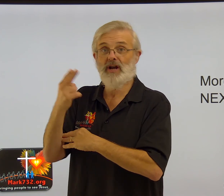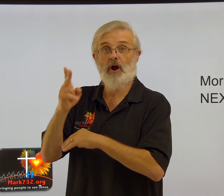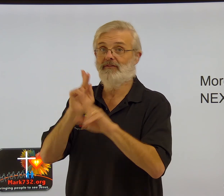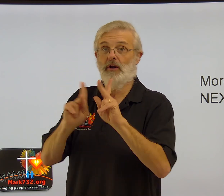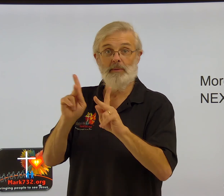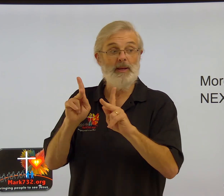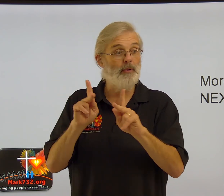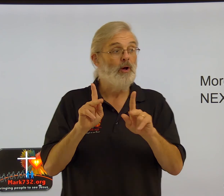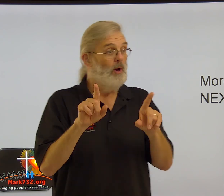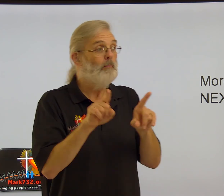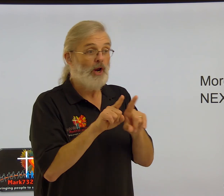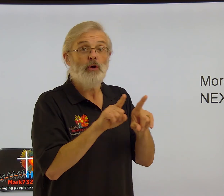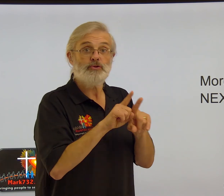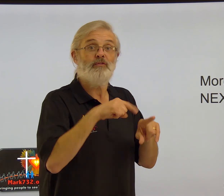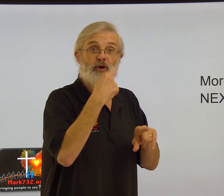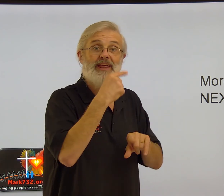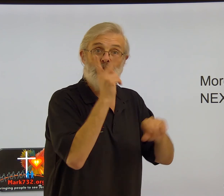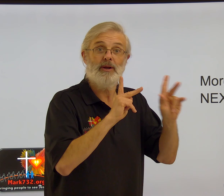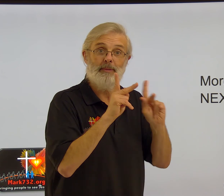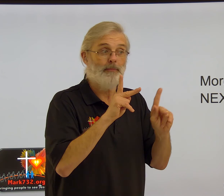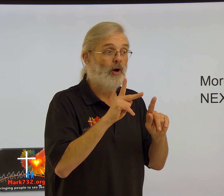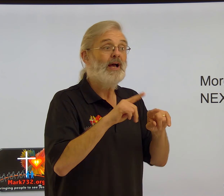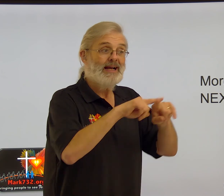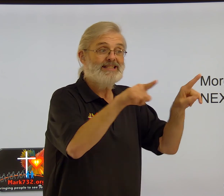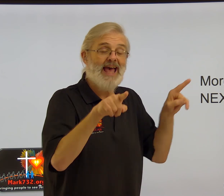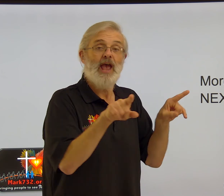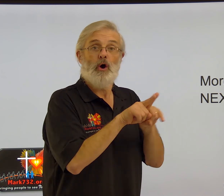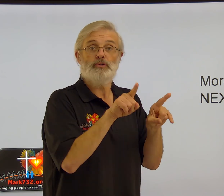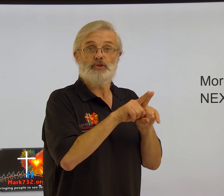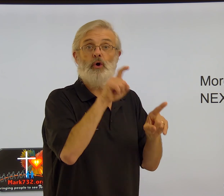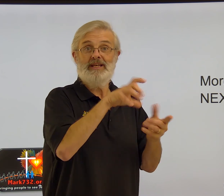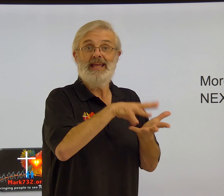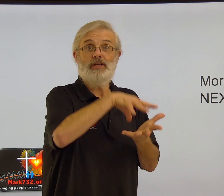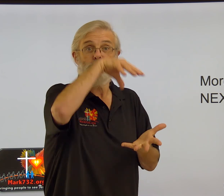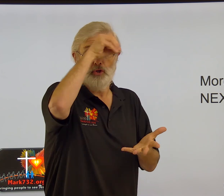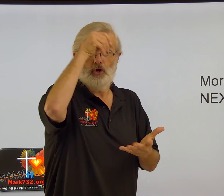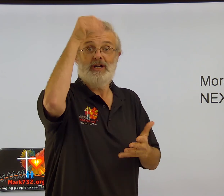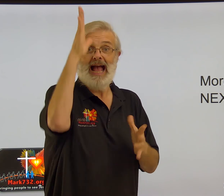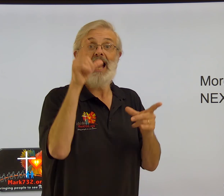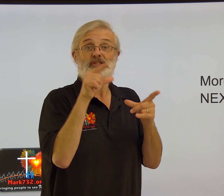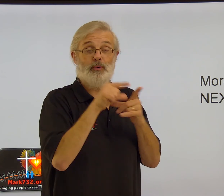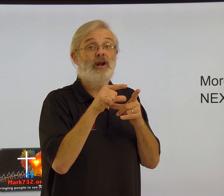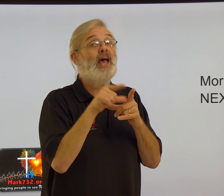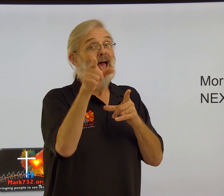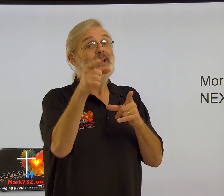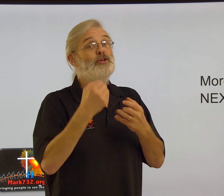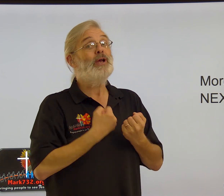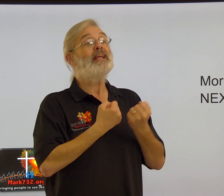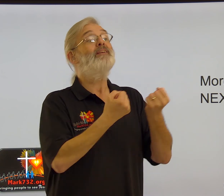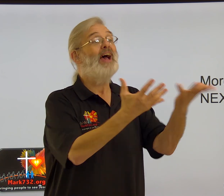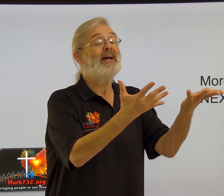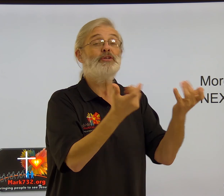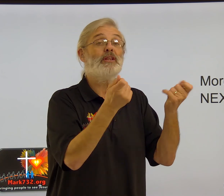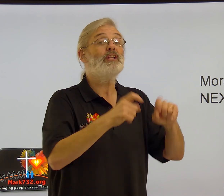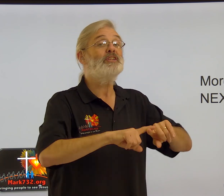of hearing people, but also for the hearing people. Because they also need to learn God's Word. And you can convey it to a little different